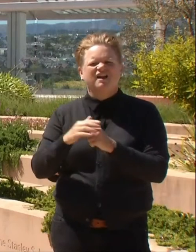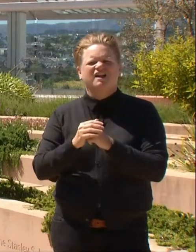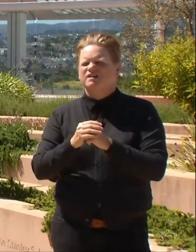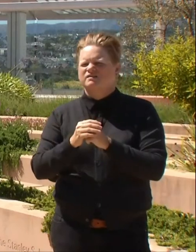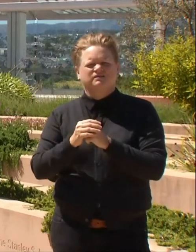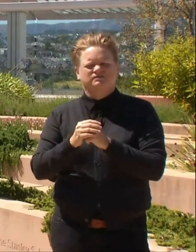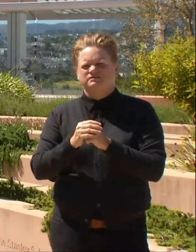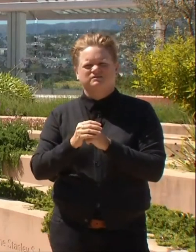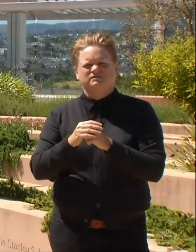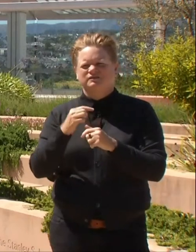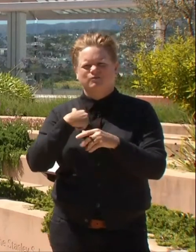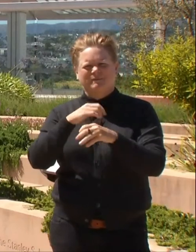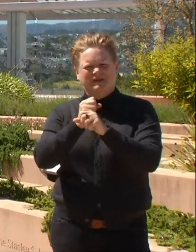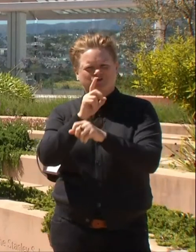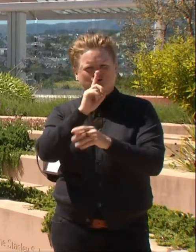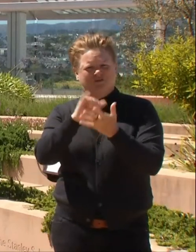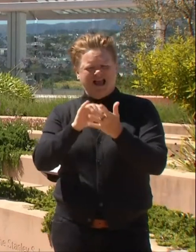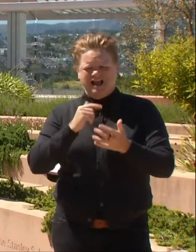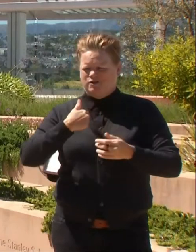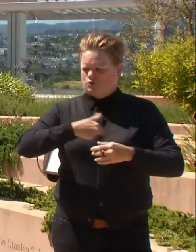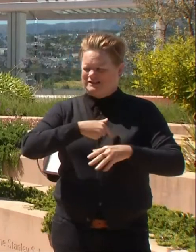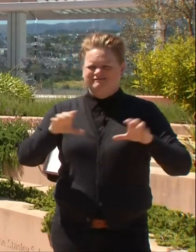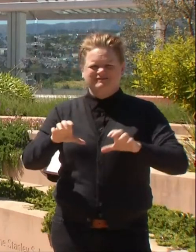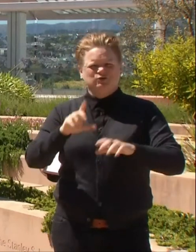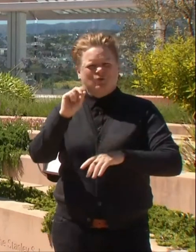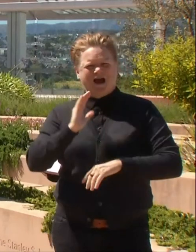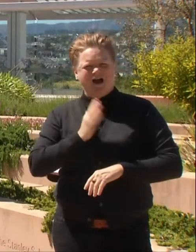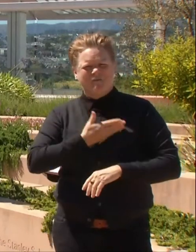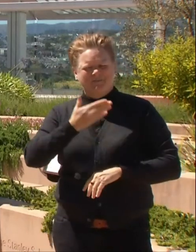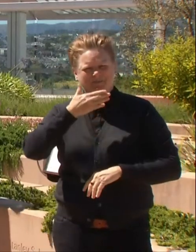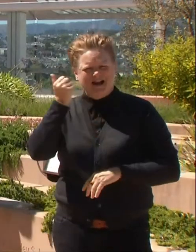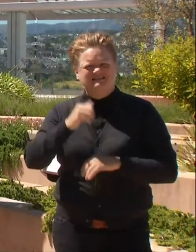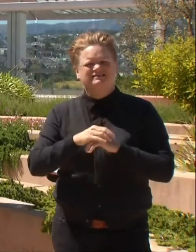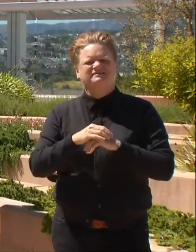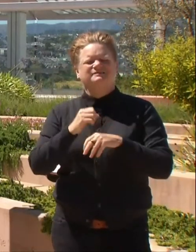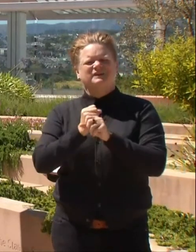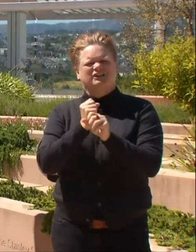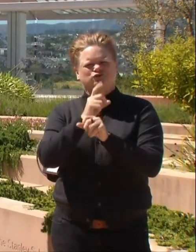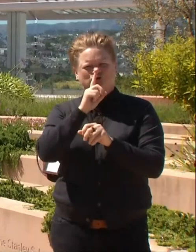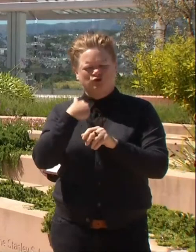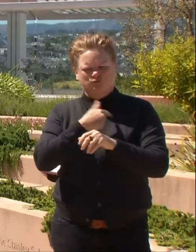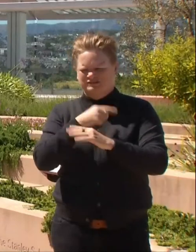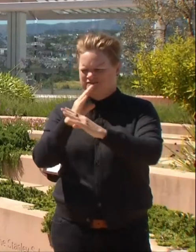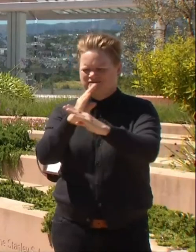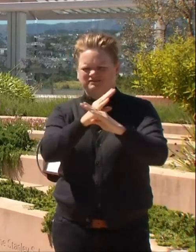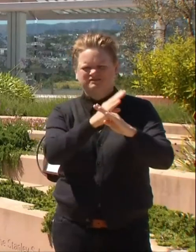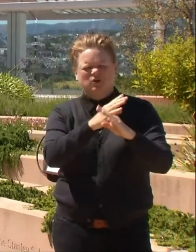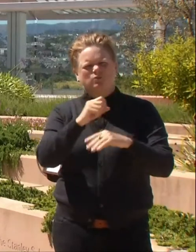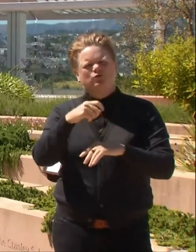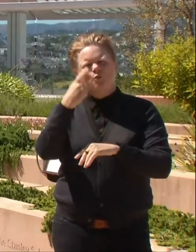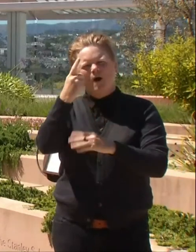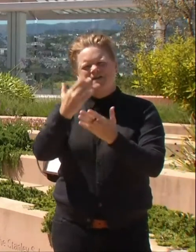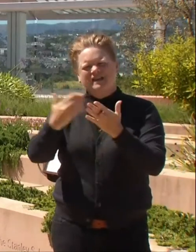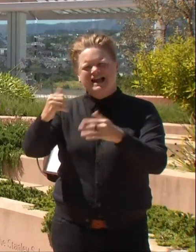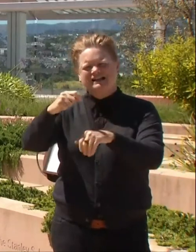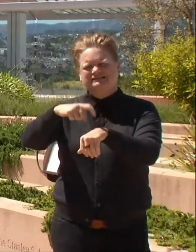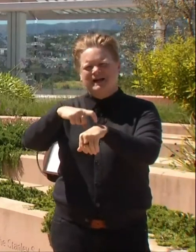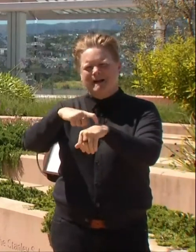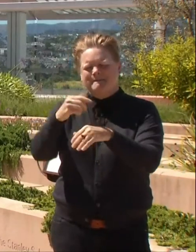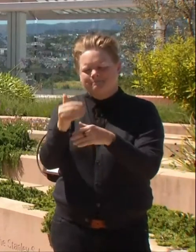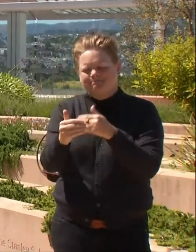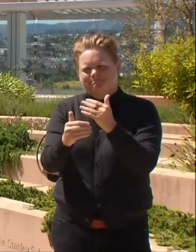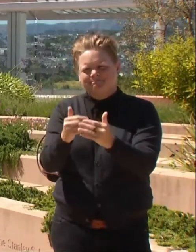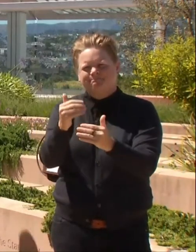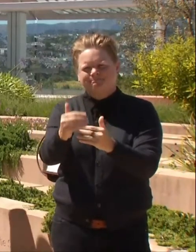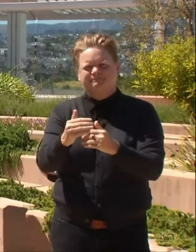think is appropriate, and take it one step at a time. Robin, you want to, Jeremy,